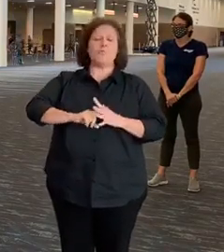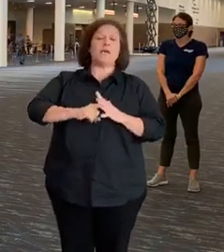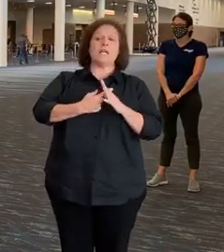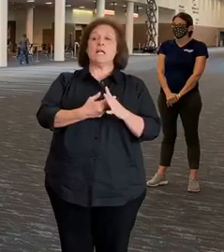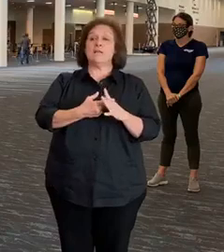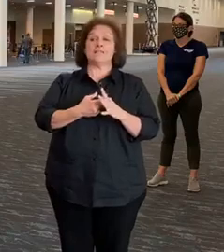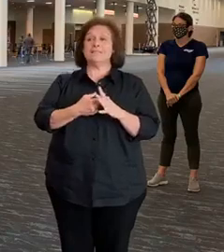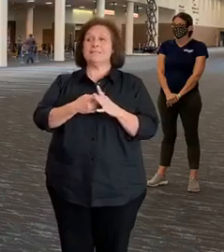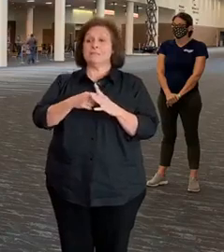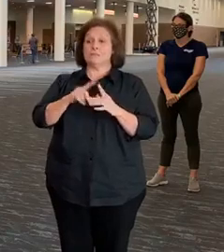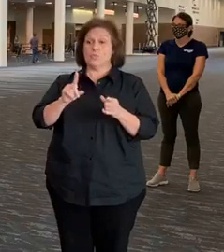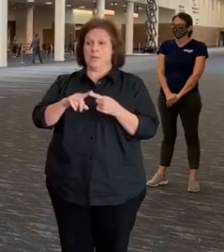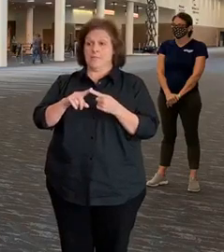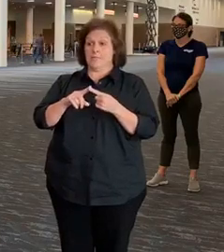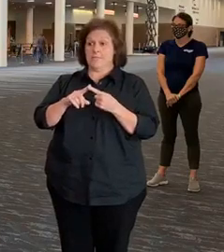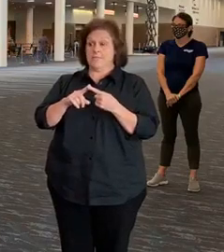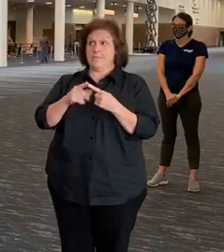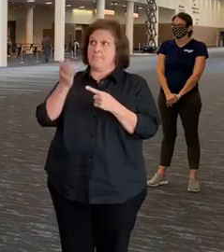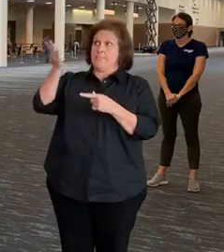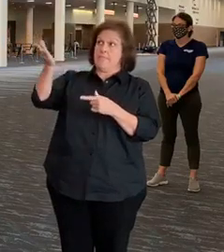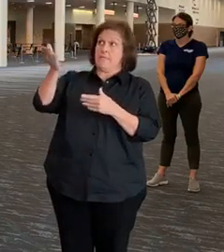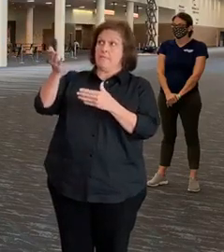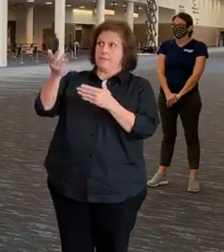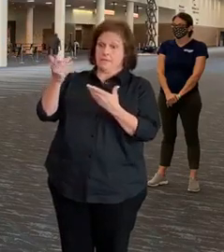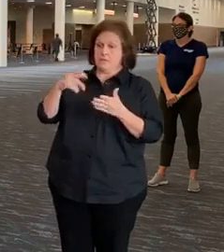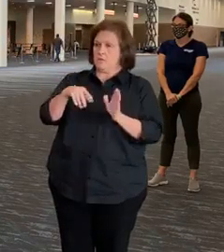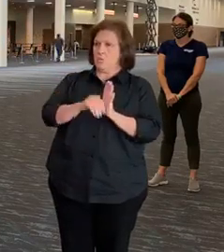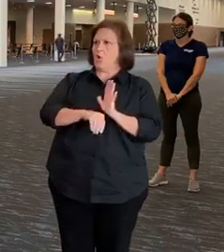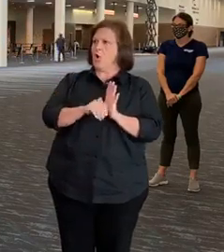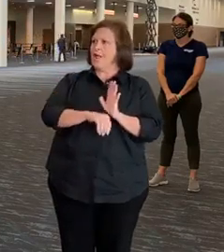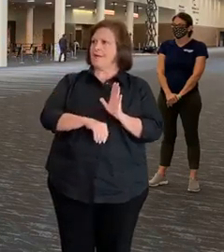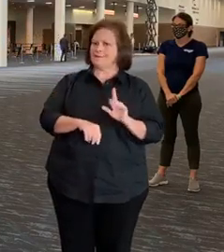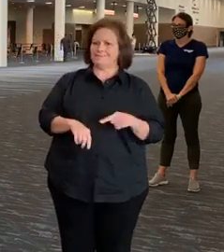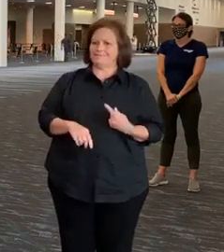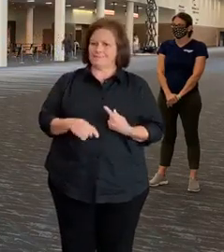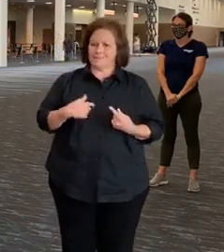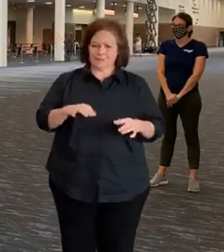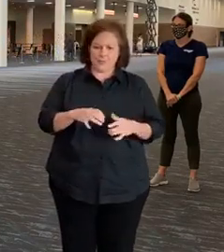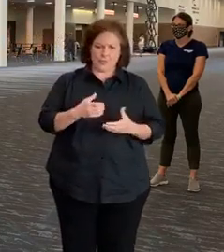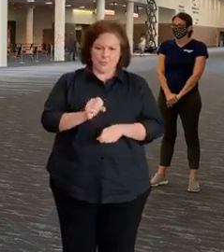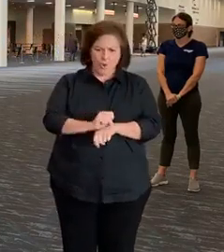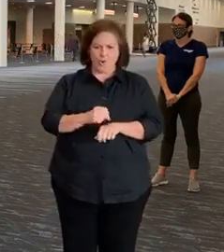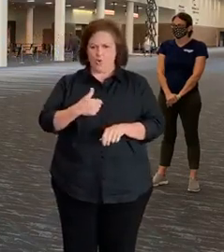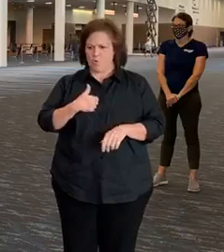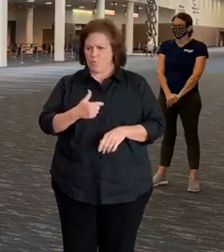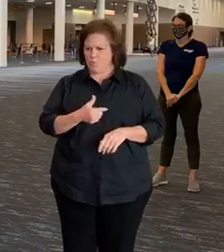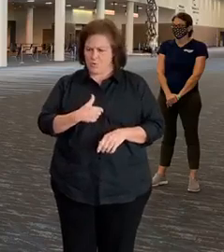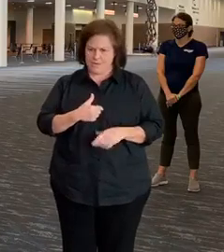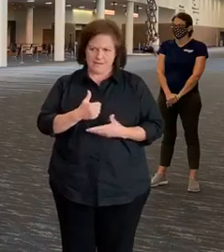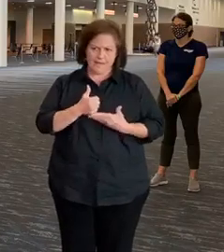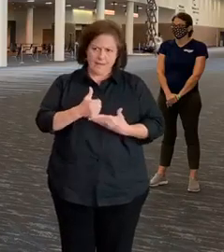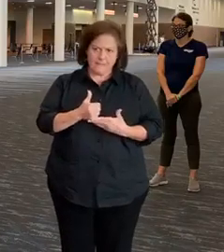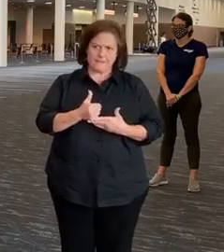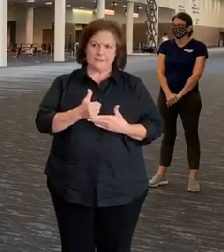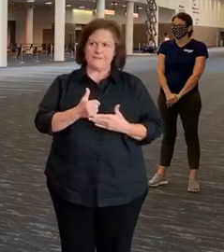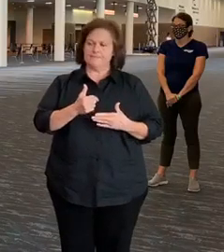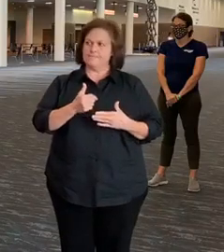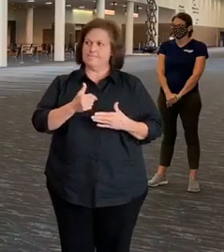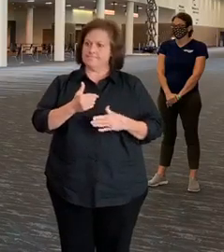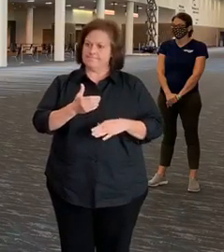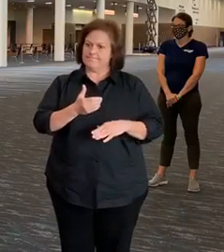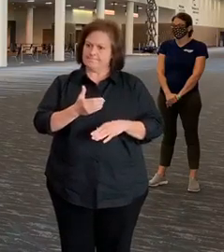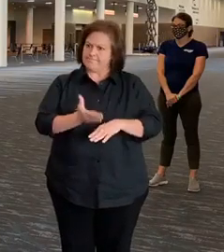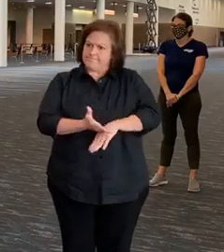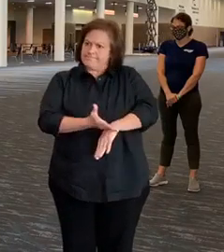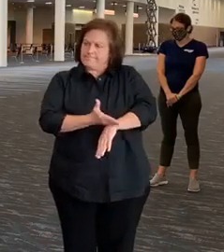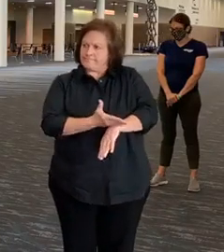the resources were received, you know, New Orleans was the hot spot. We did the work, we turned it around, and, you know, now seem to